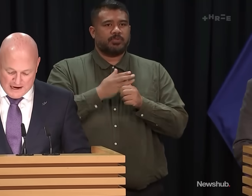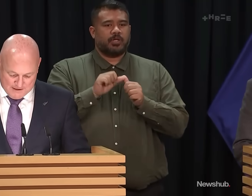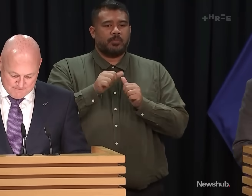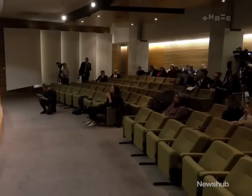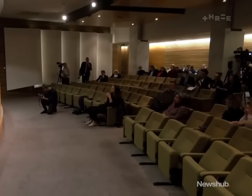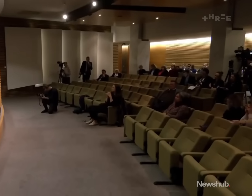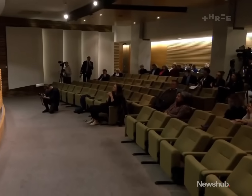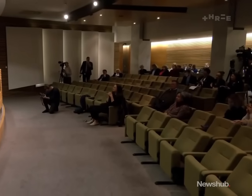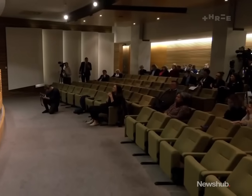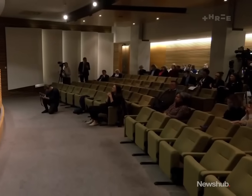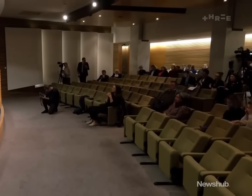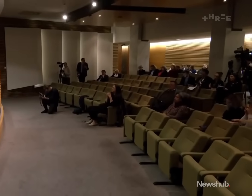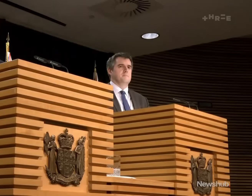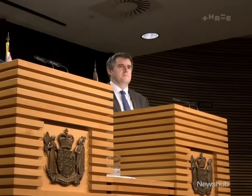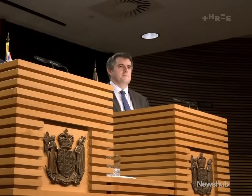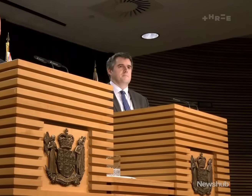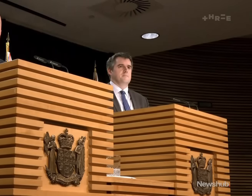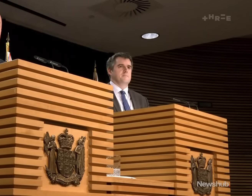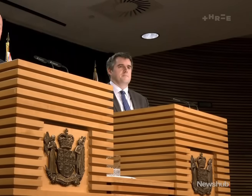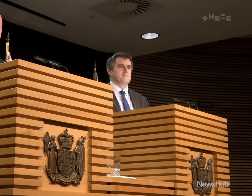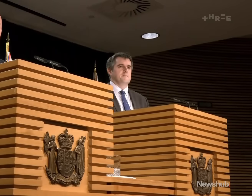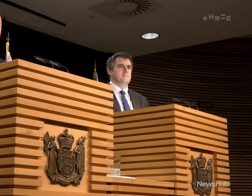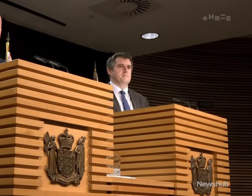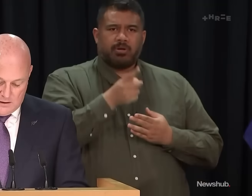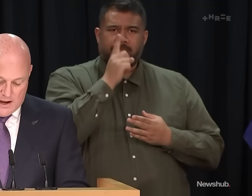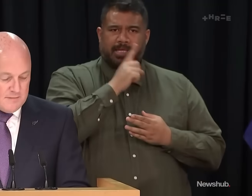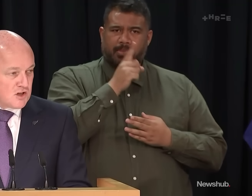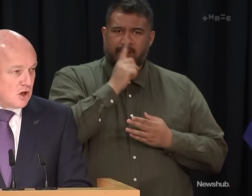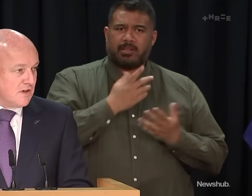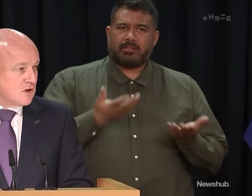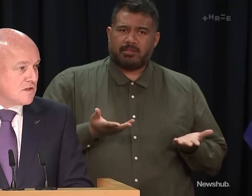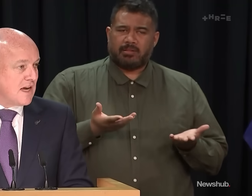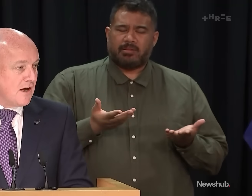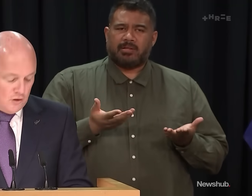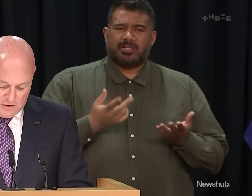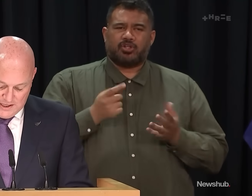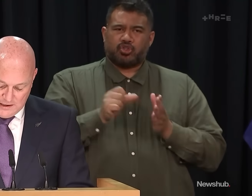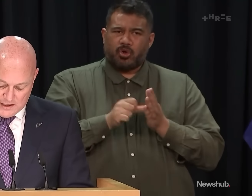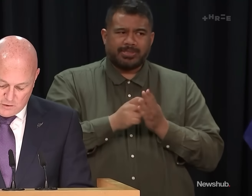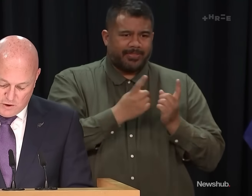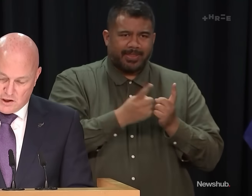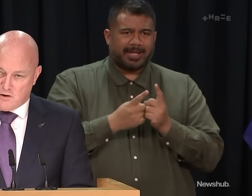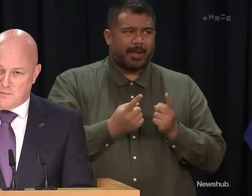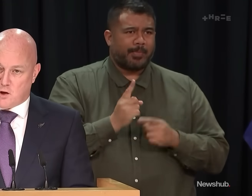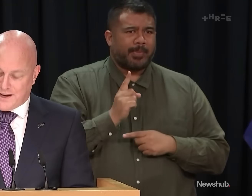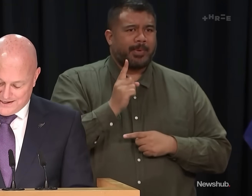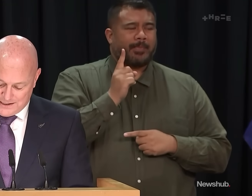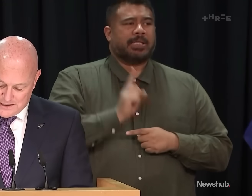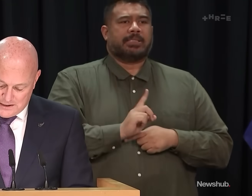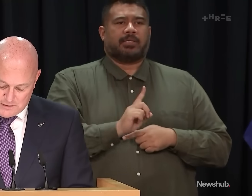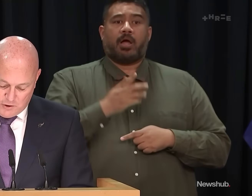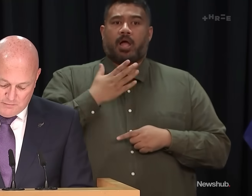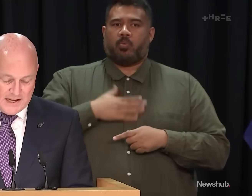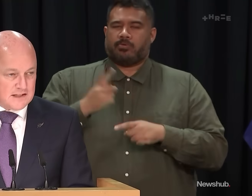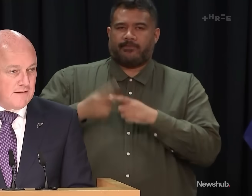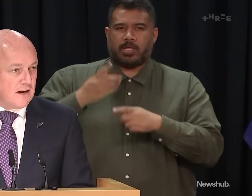54th Parliament. And with that, the countdown on outcomes has begun. I am determined to start early and to work incredibly quickly